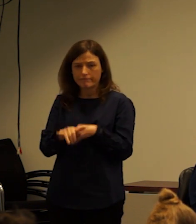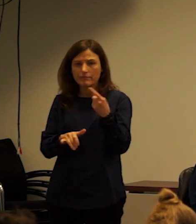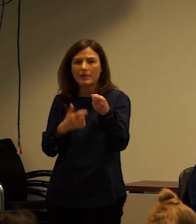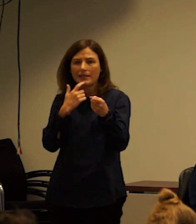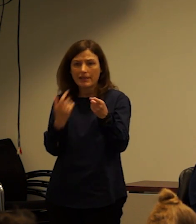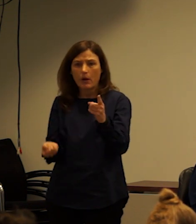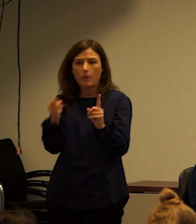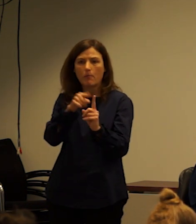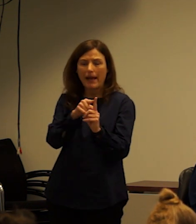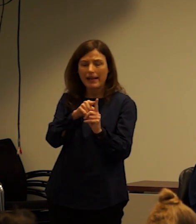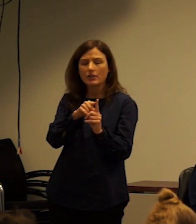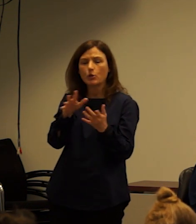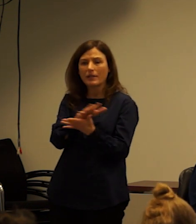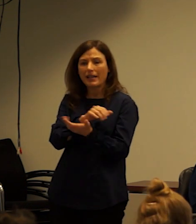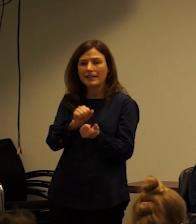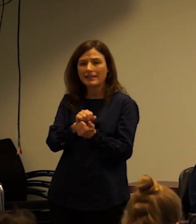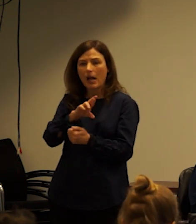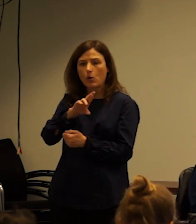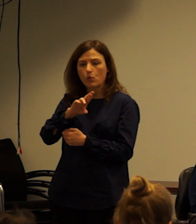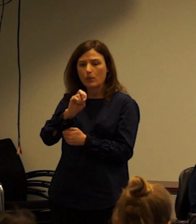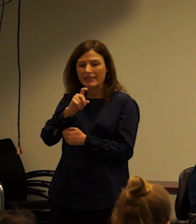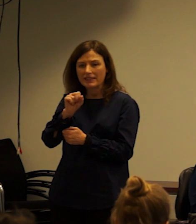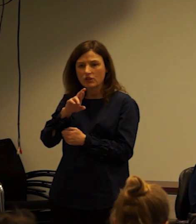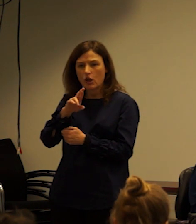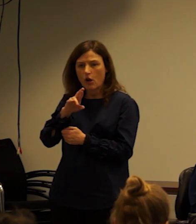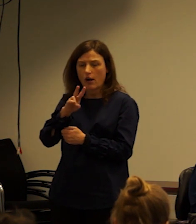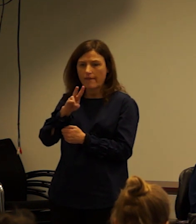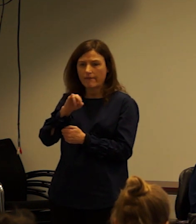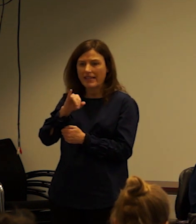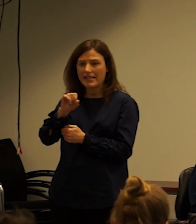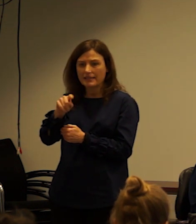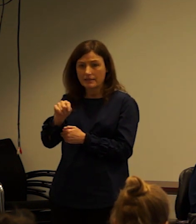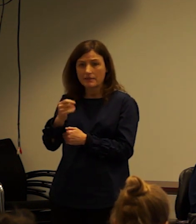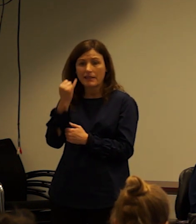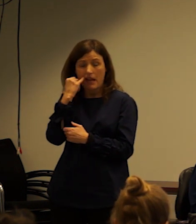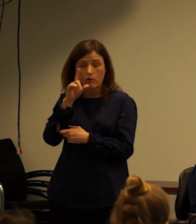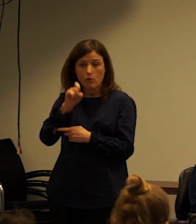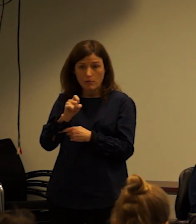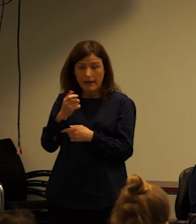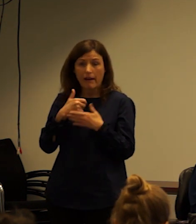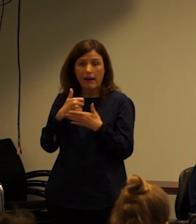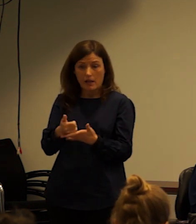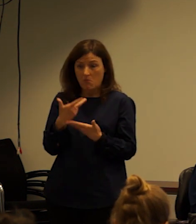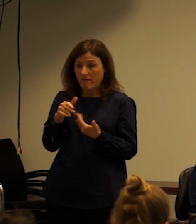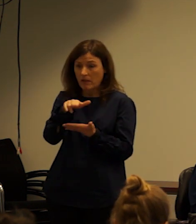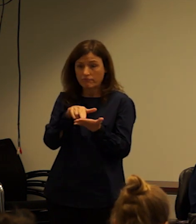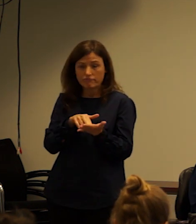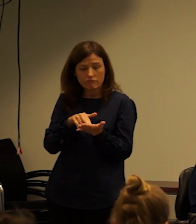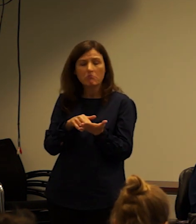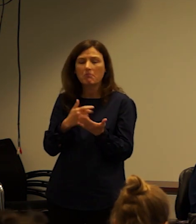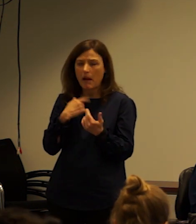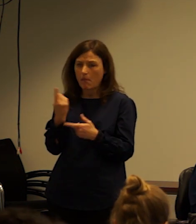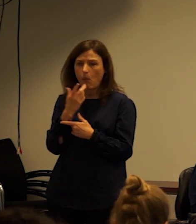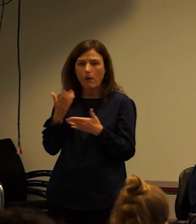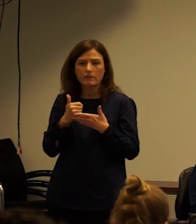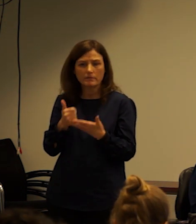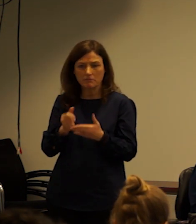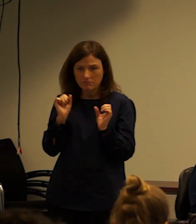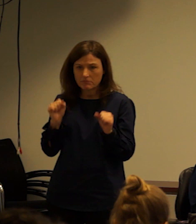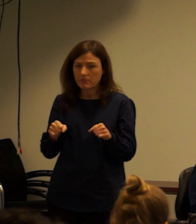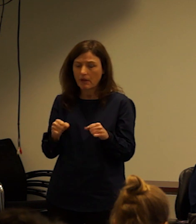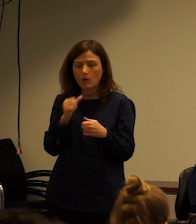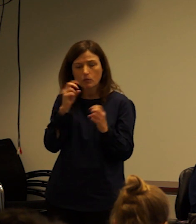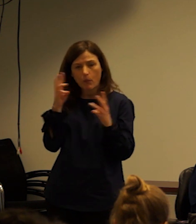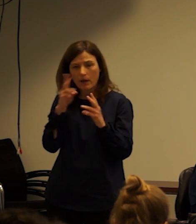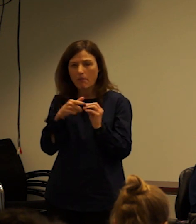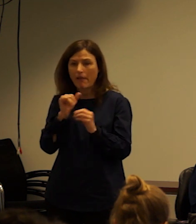disaster reservist, Christy. Yeah. If y'all need help after you sign up, I'm always here to help. Don't worry about the classes or anything. If you feel, you